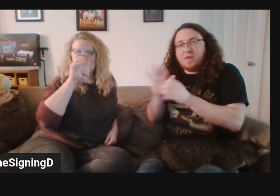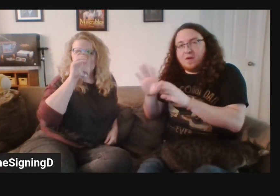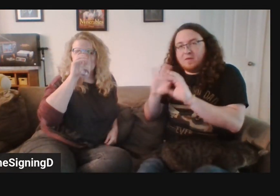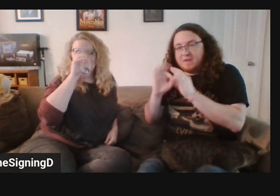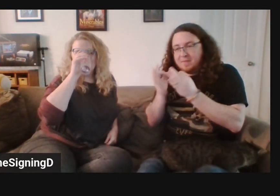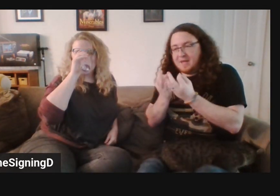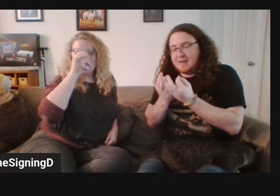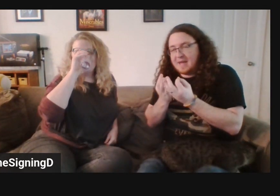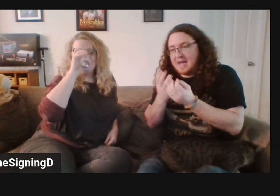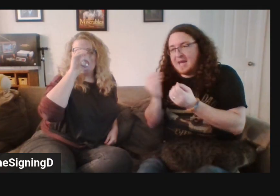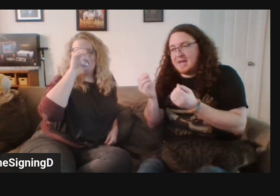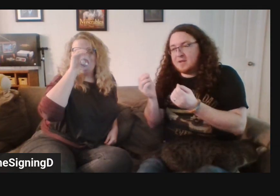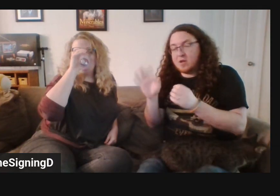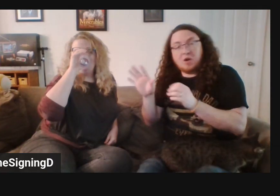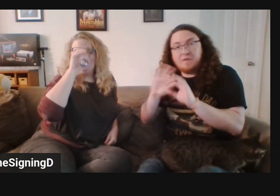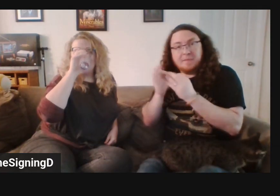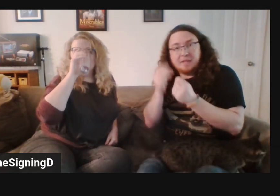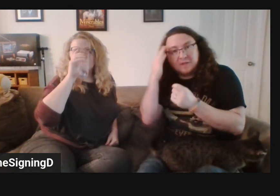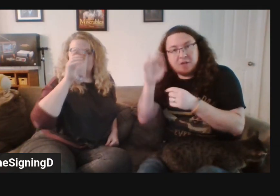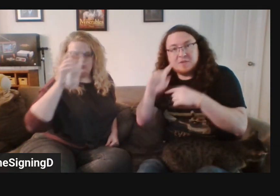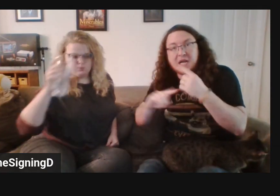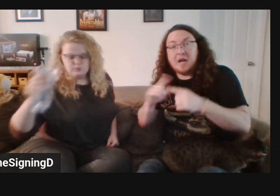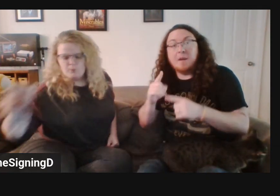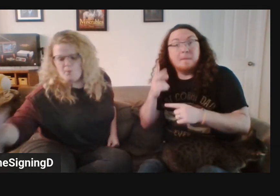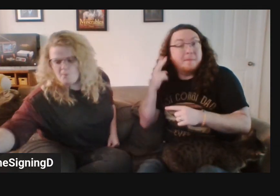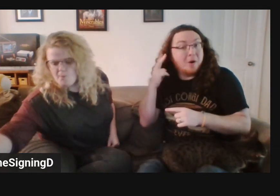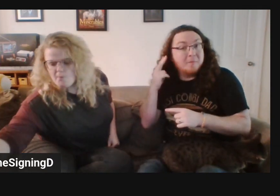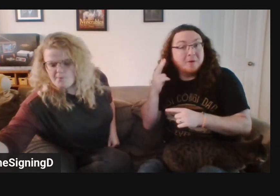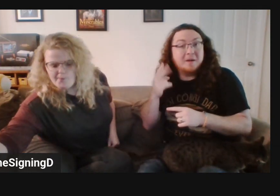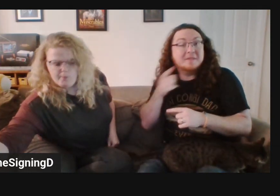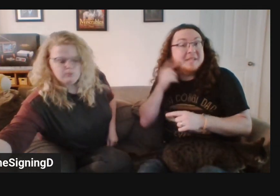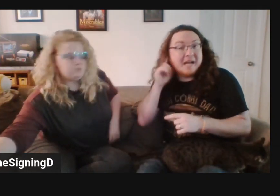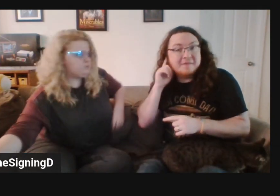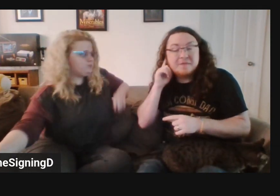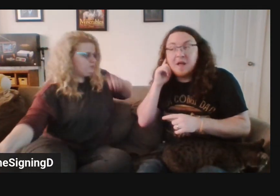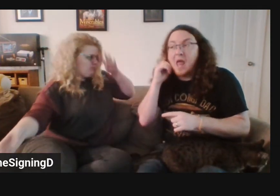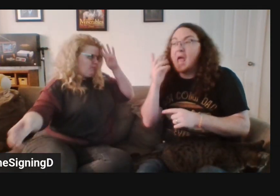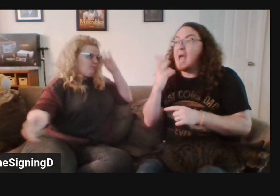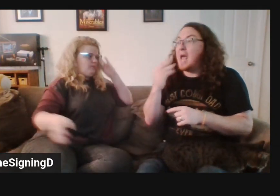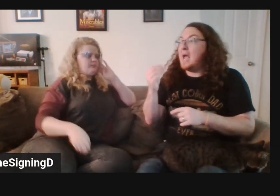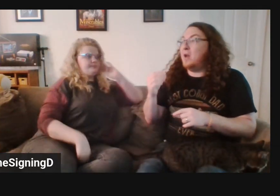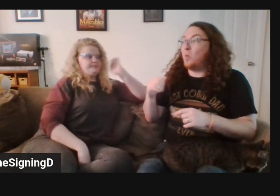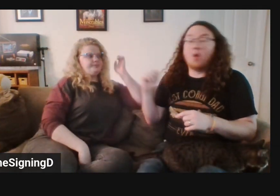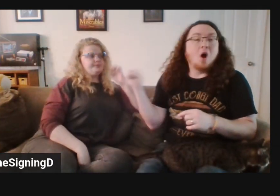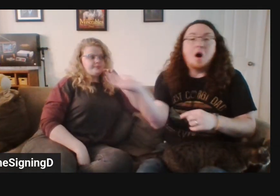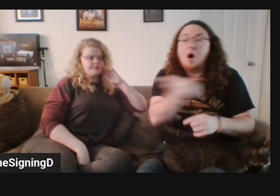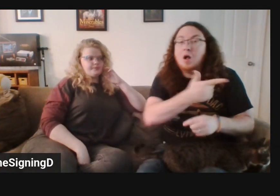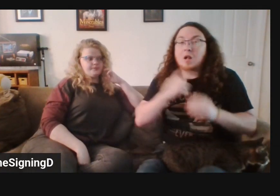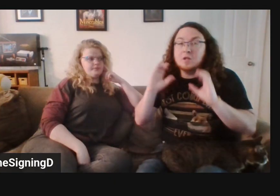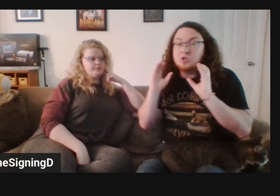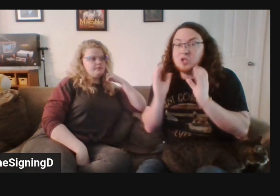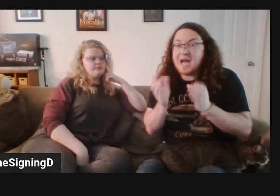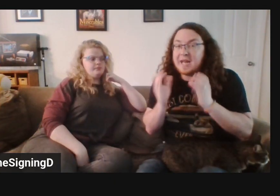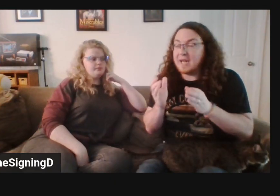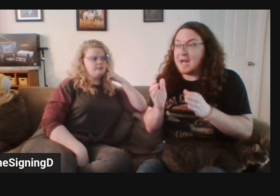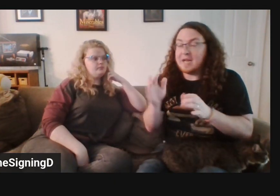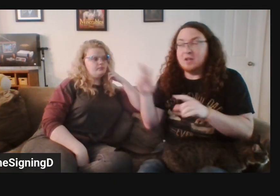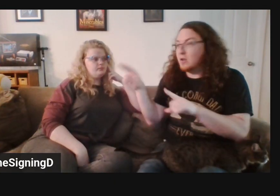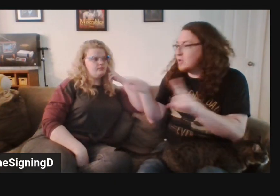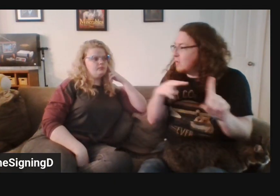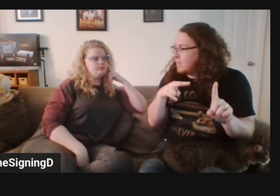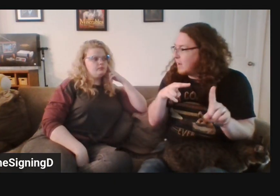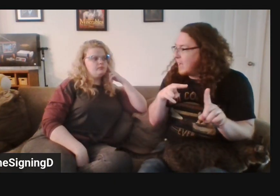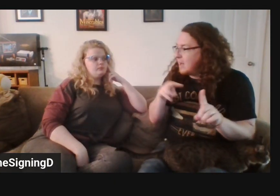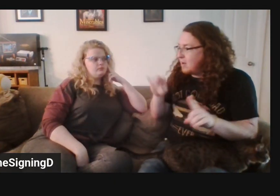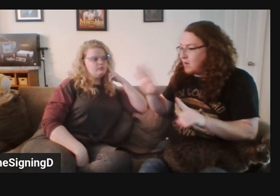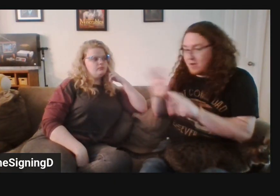we're with her family, and her family doesn't know sign. My barber is deaf, and we're all chatting, and he